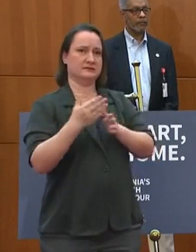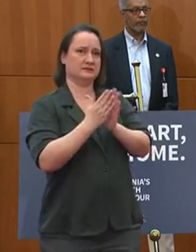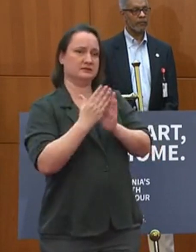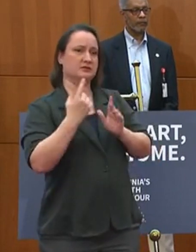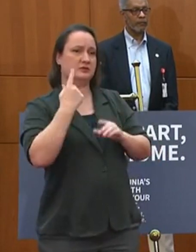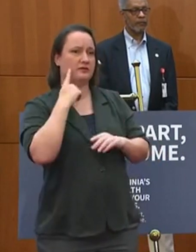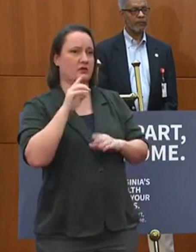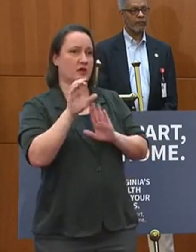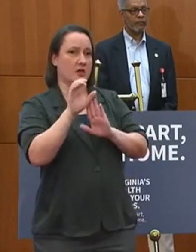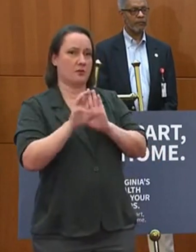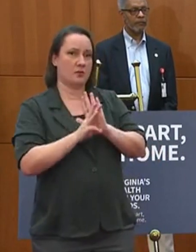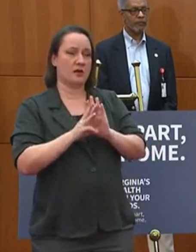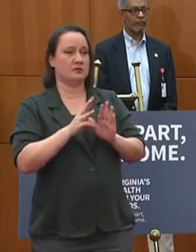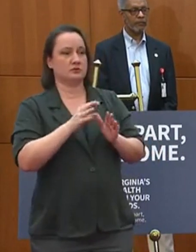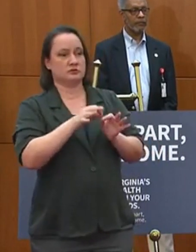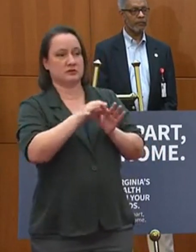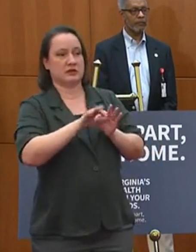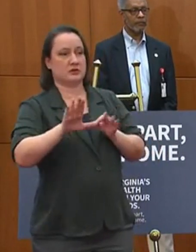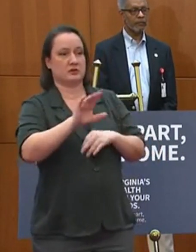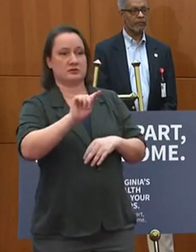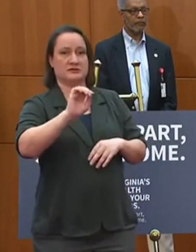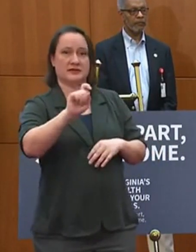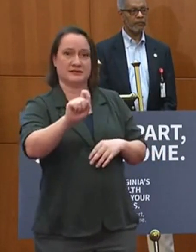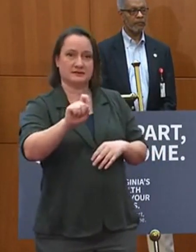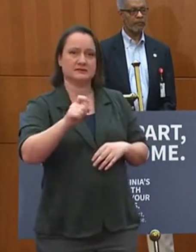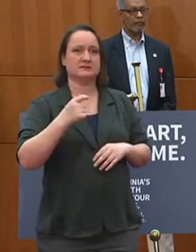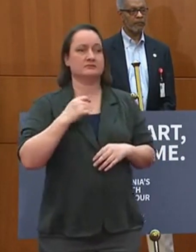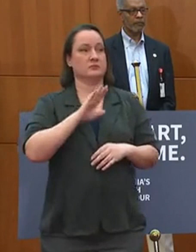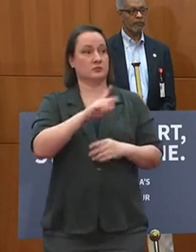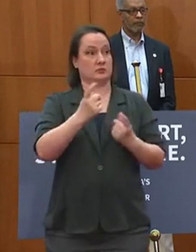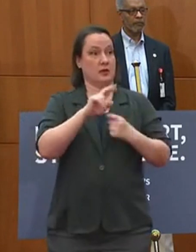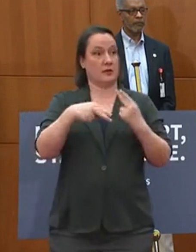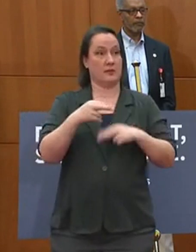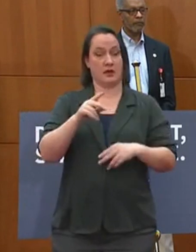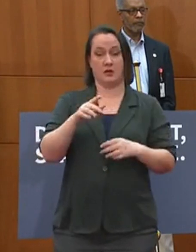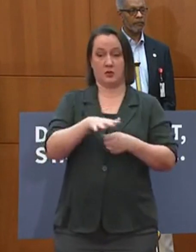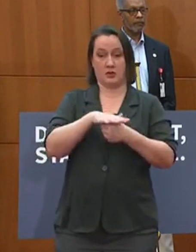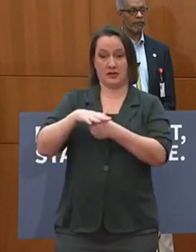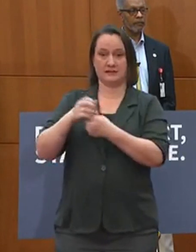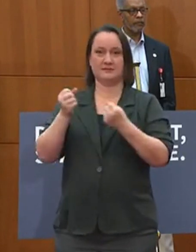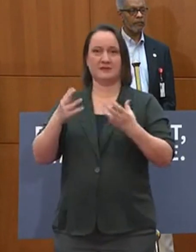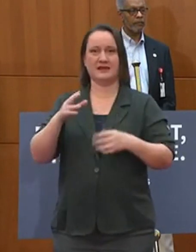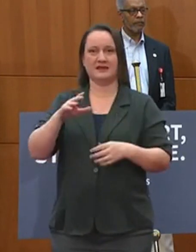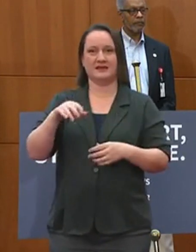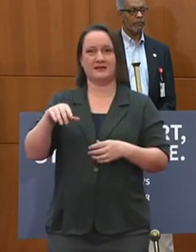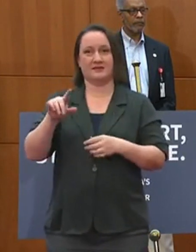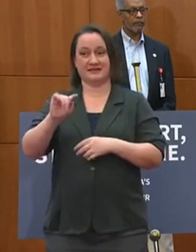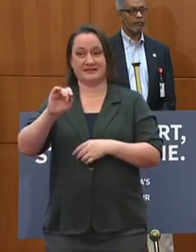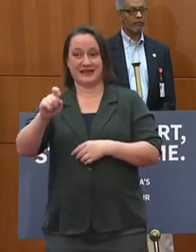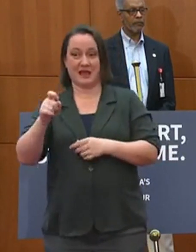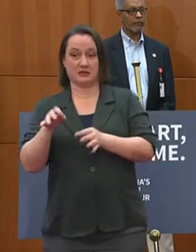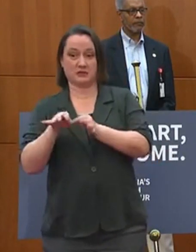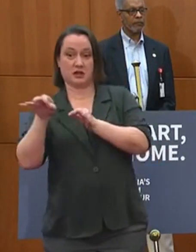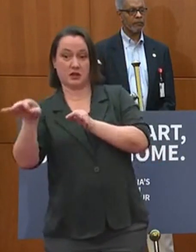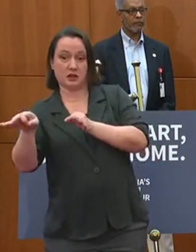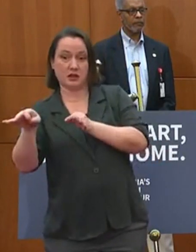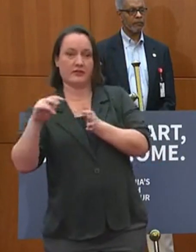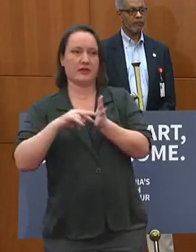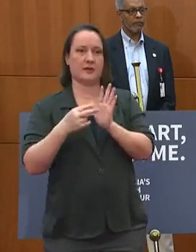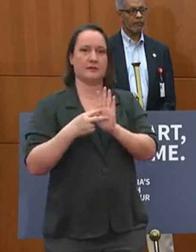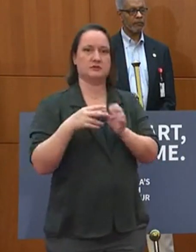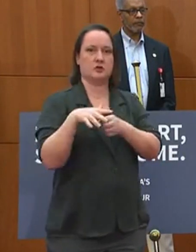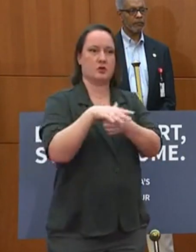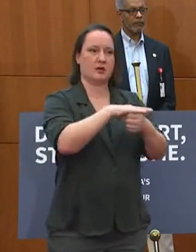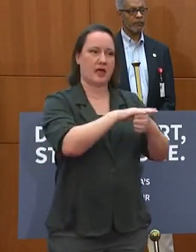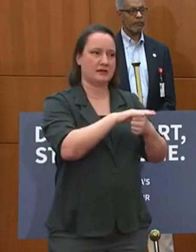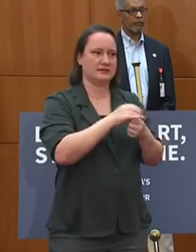I'll remind people, your question about localities, many of those taxes go to those localities. So on the other side of that, we're getting the